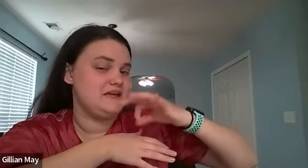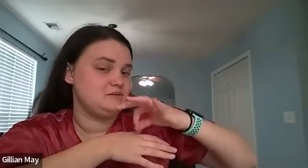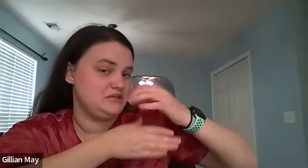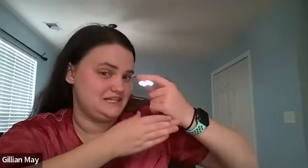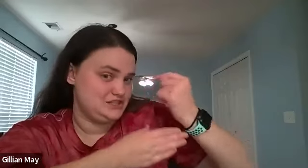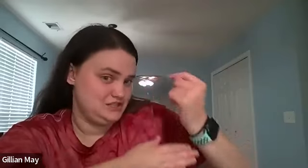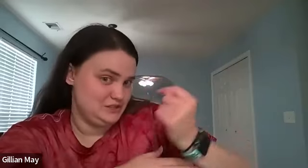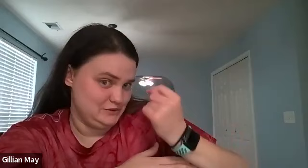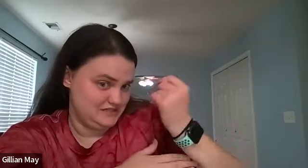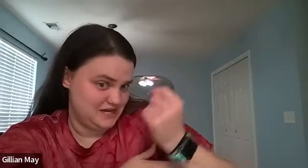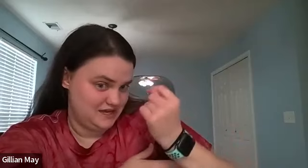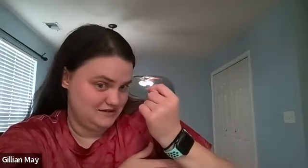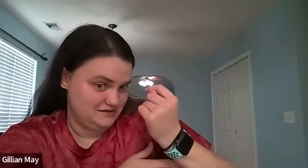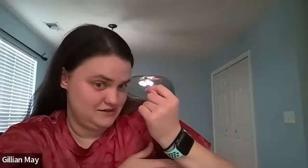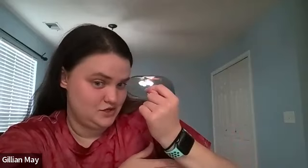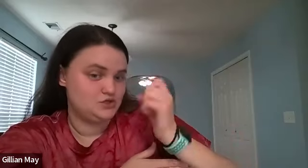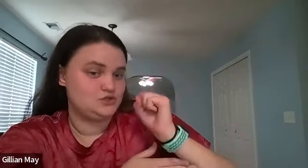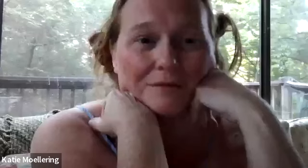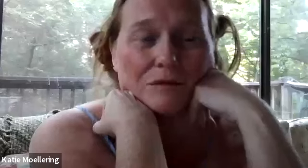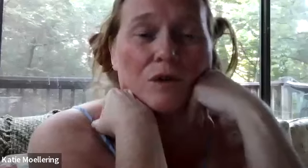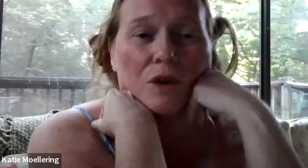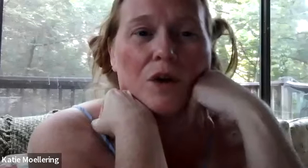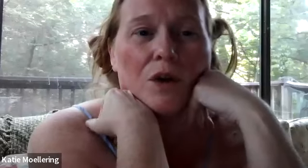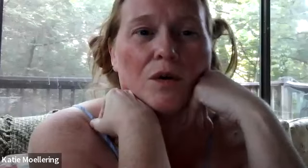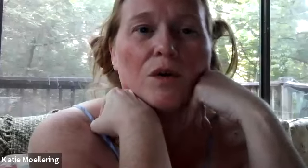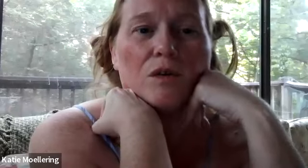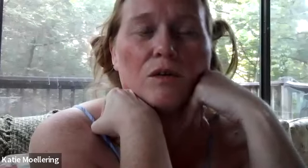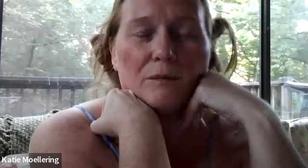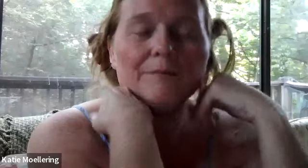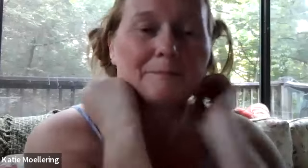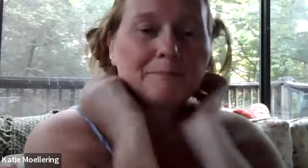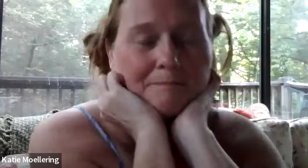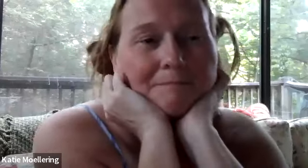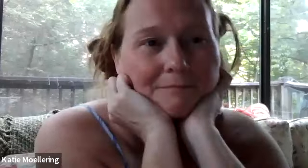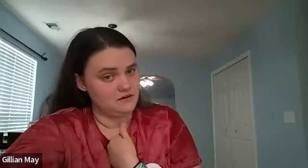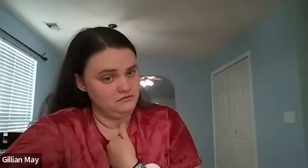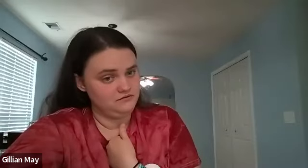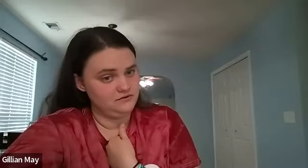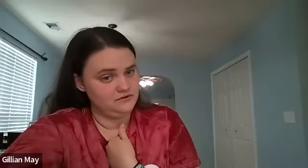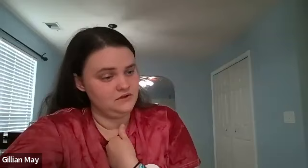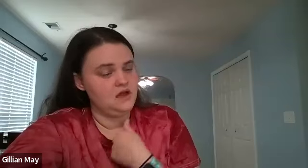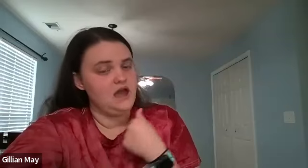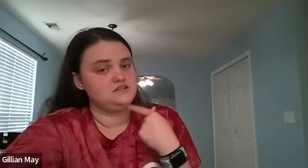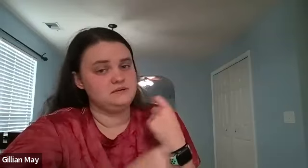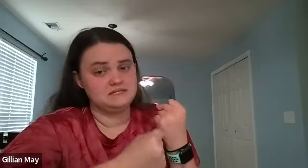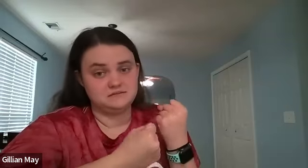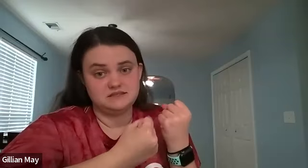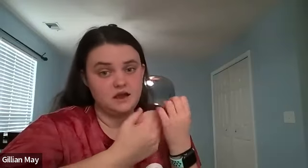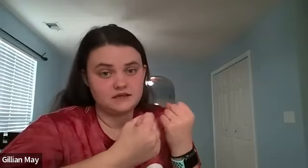available next Tuesday. Okay. So what I can do is I can video myself doing some